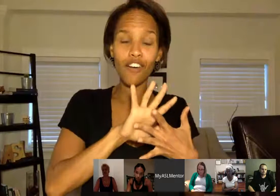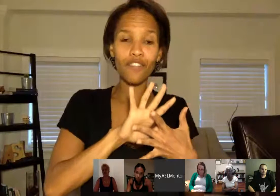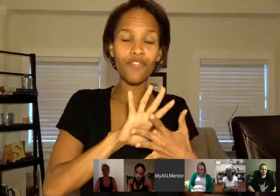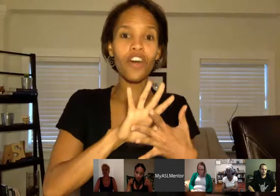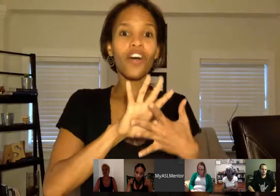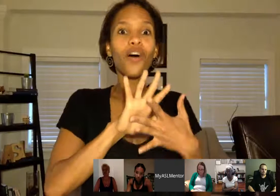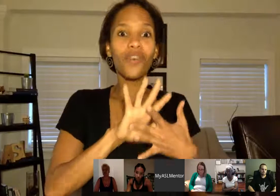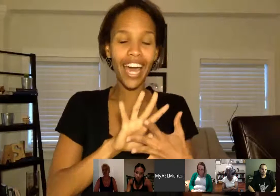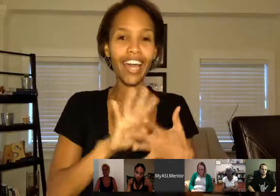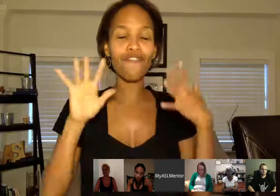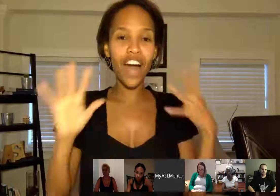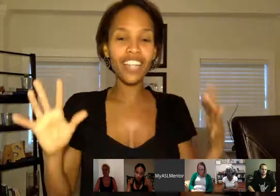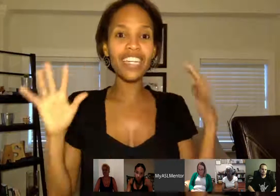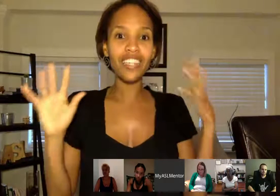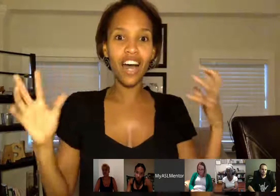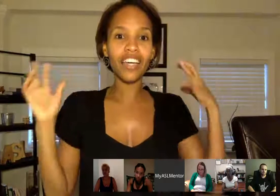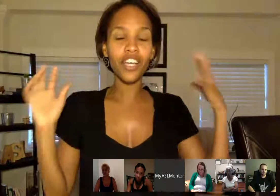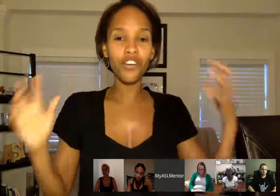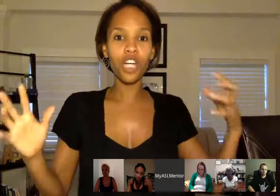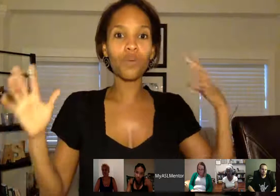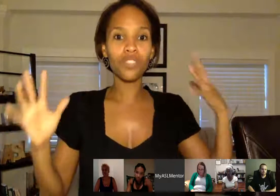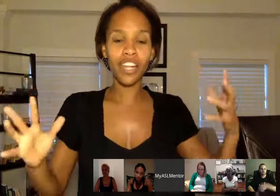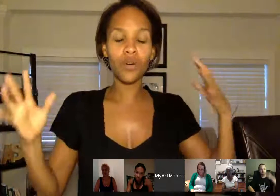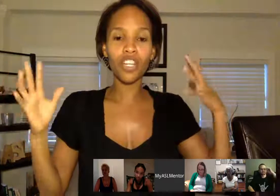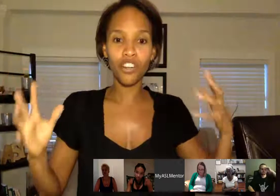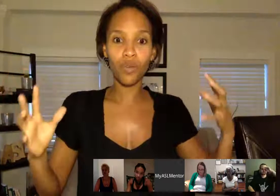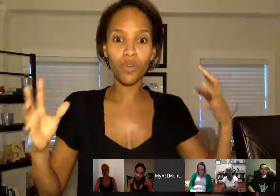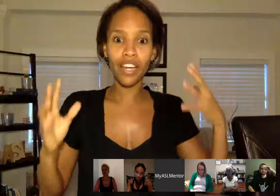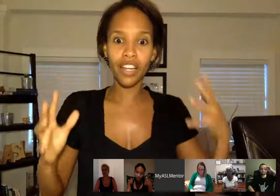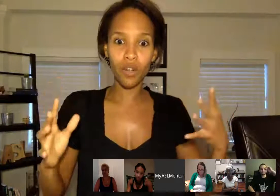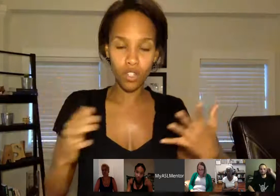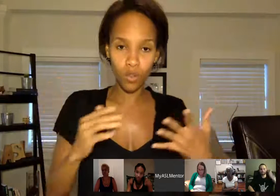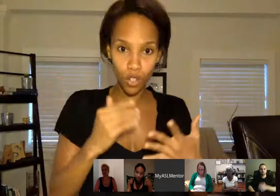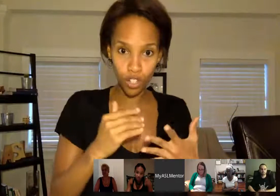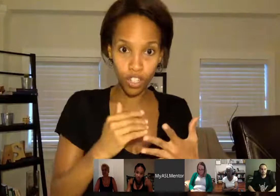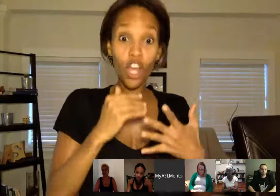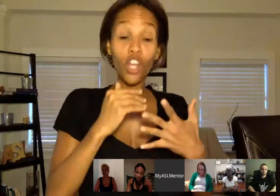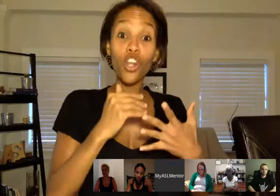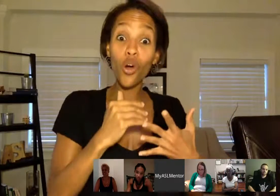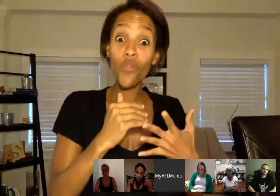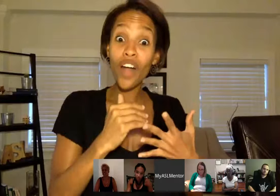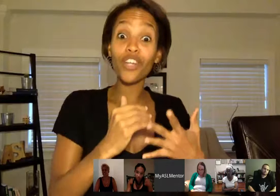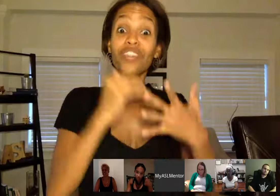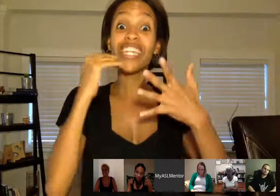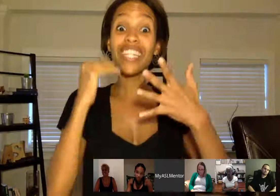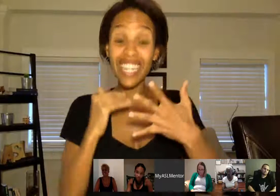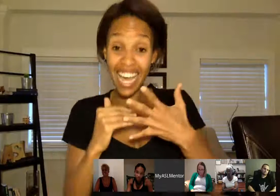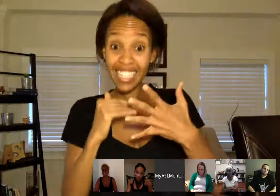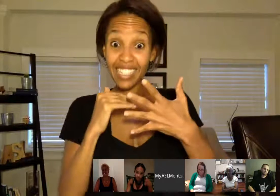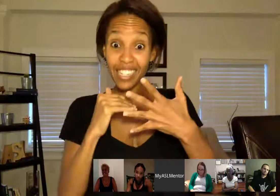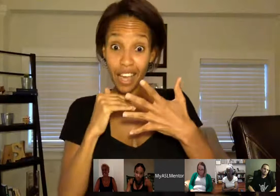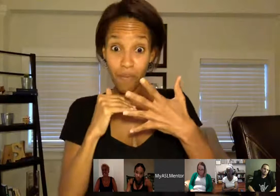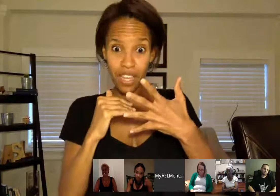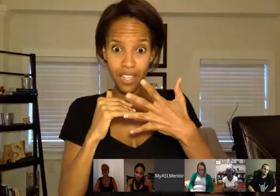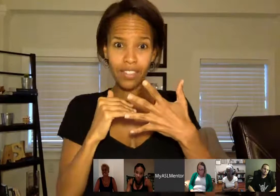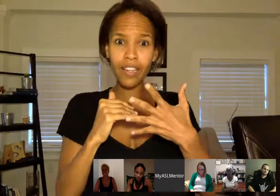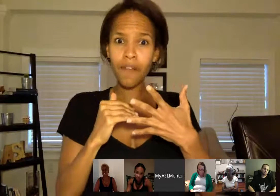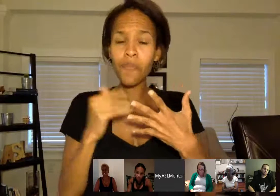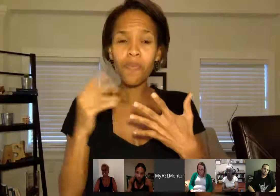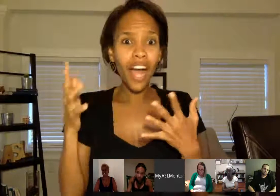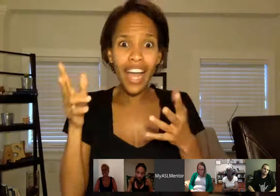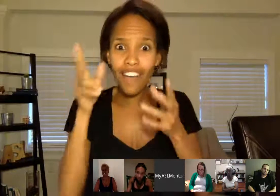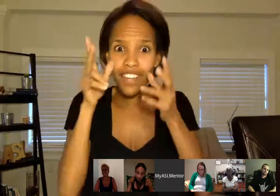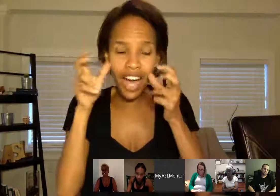idea of, okay, I'm finally not hearing a word, signing a word, hearing a word, signing a word, know that the next step